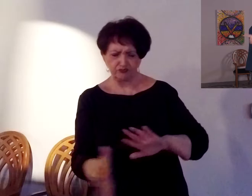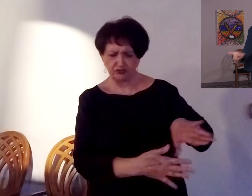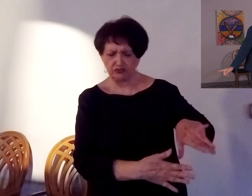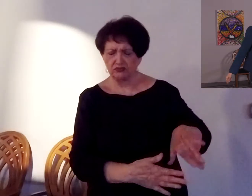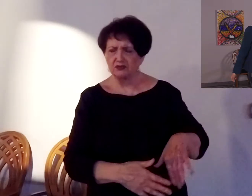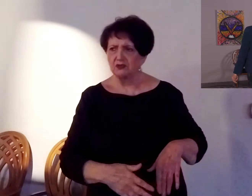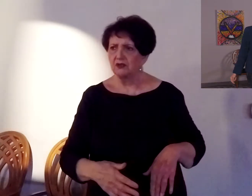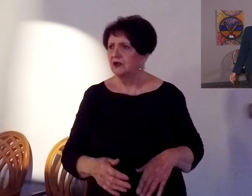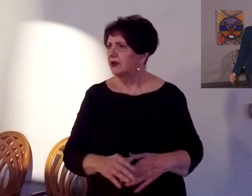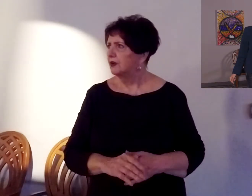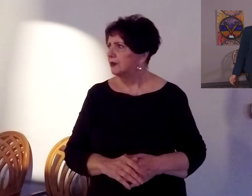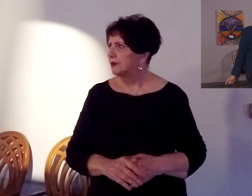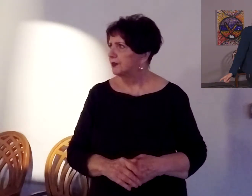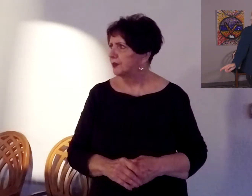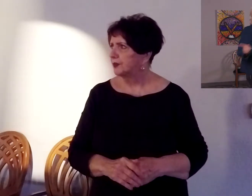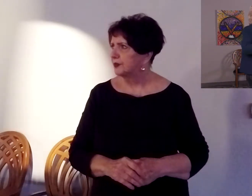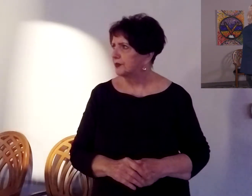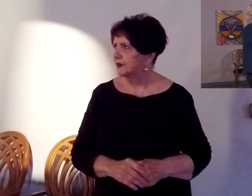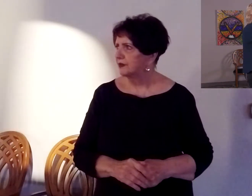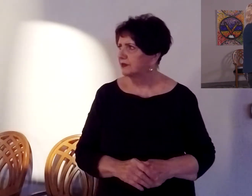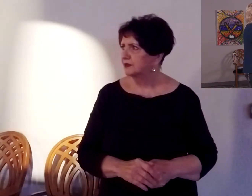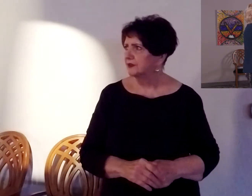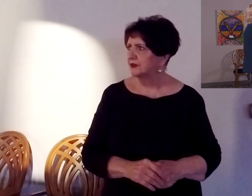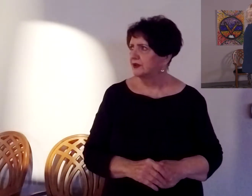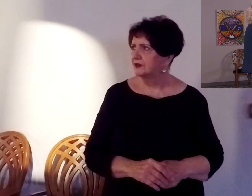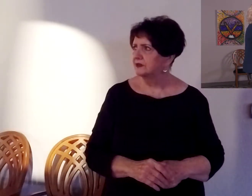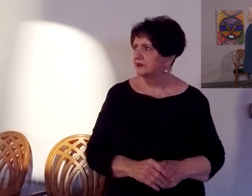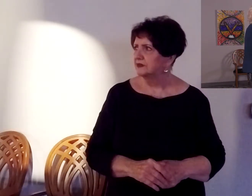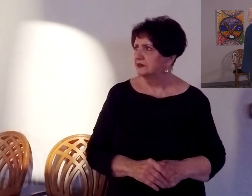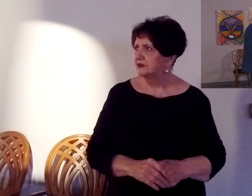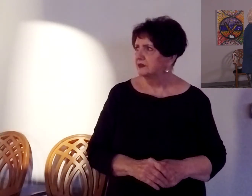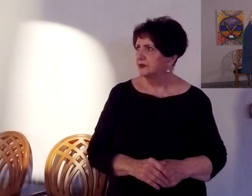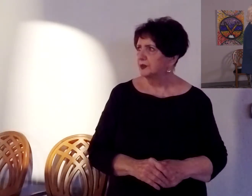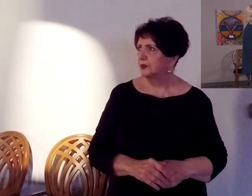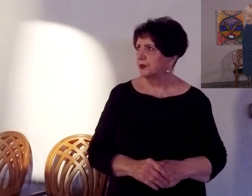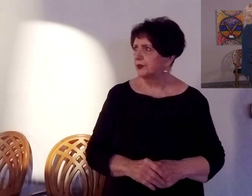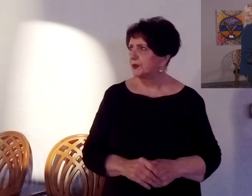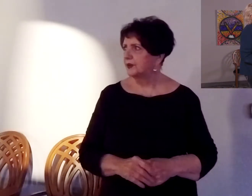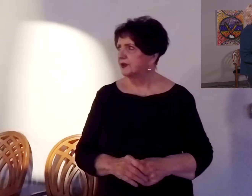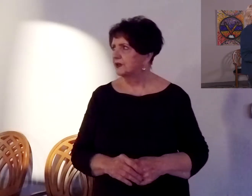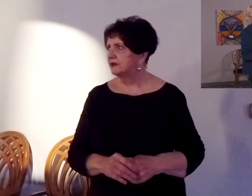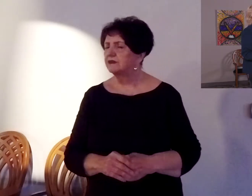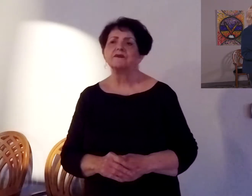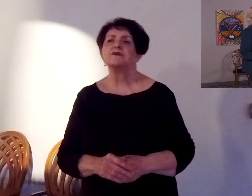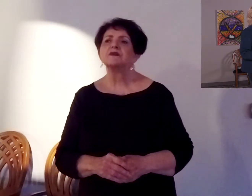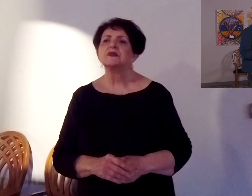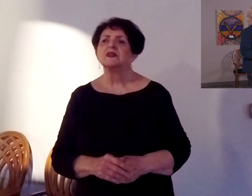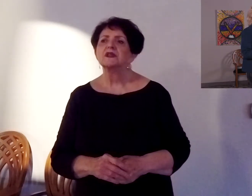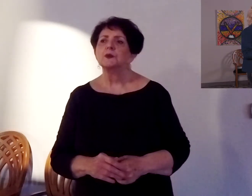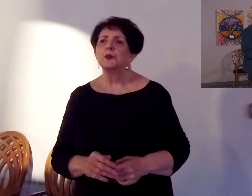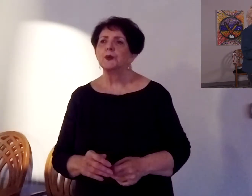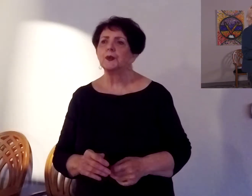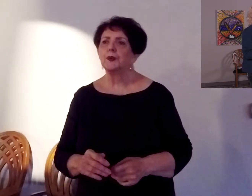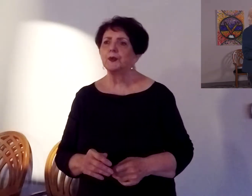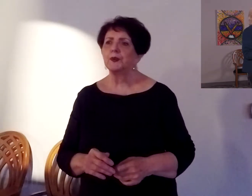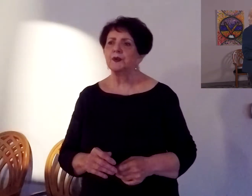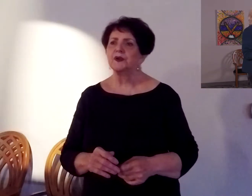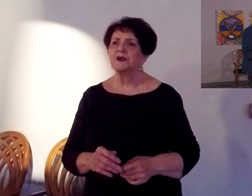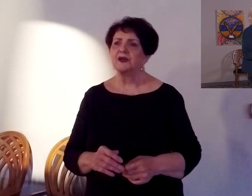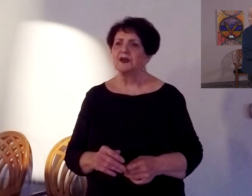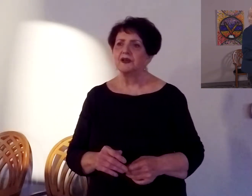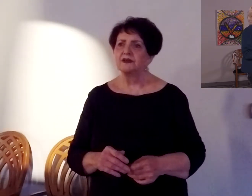new script. Okay, we're going to write a new script. We need some new actors. That's your conscious mind. Your conscious mind is the one that